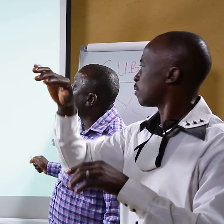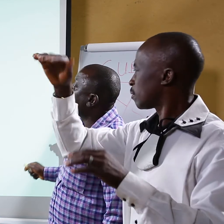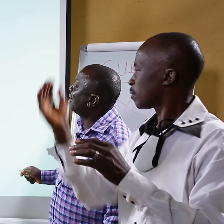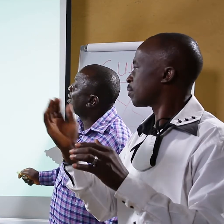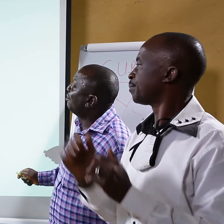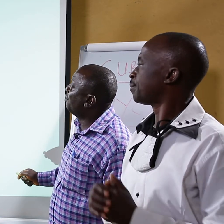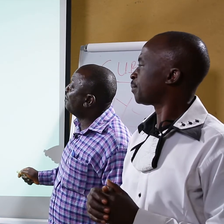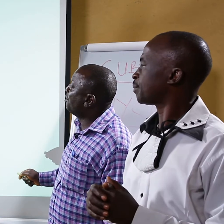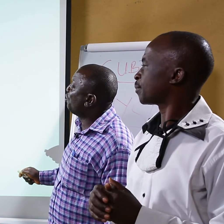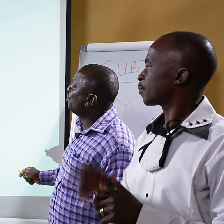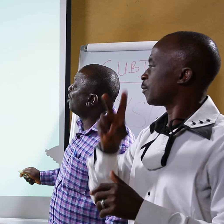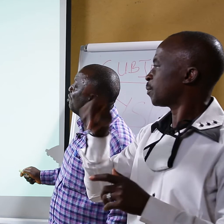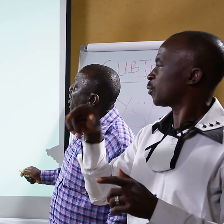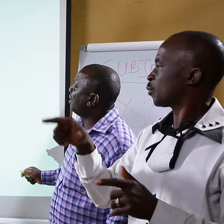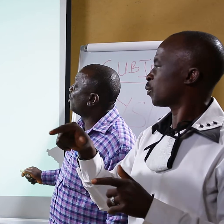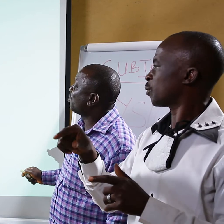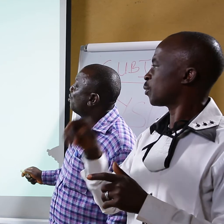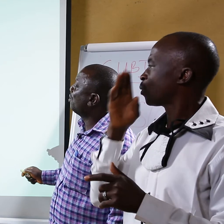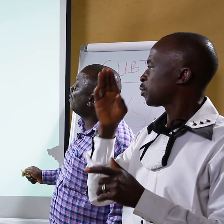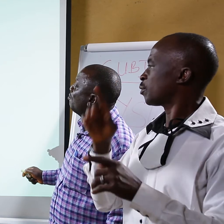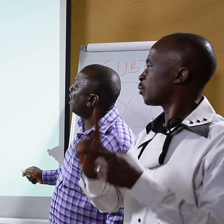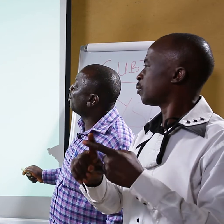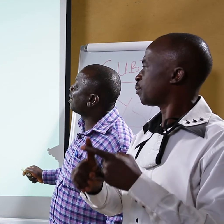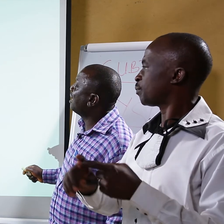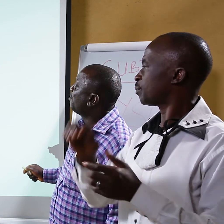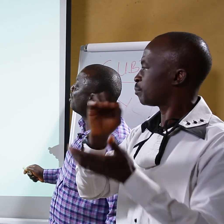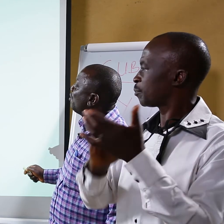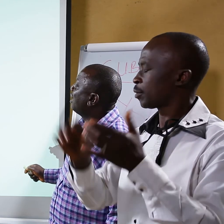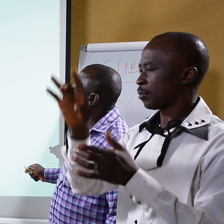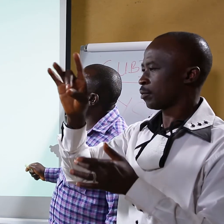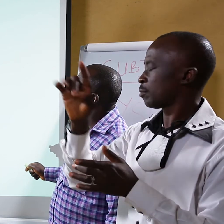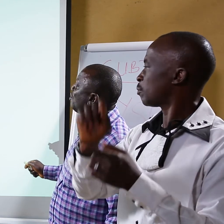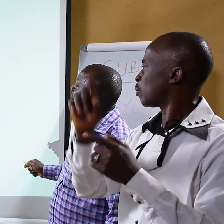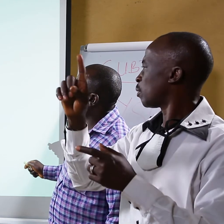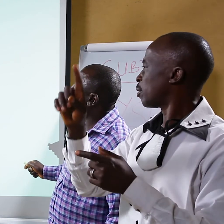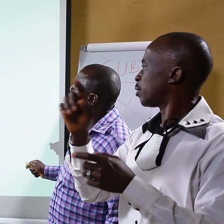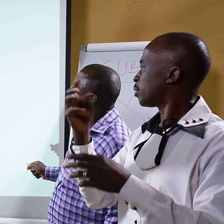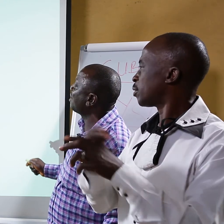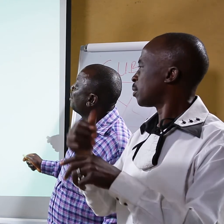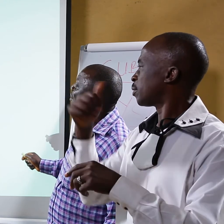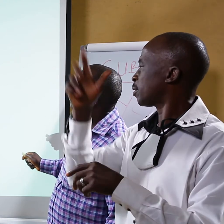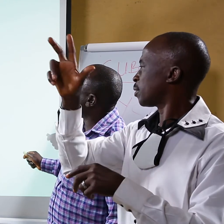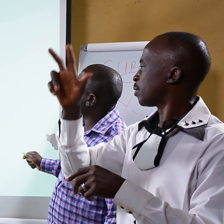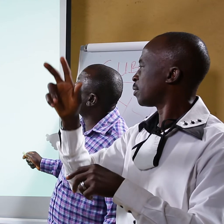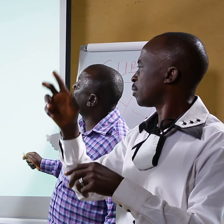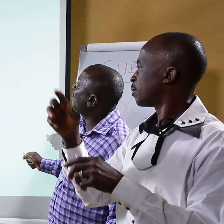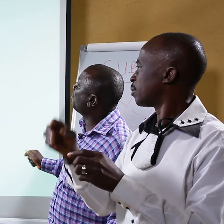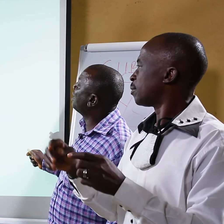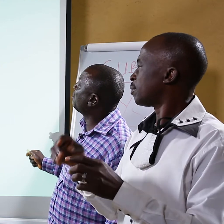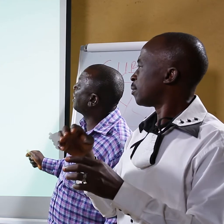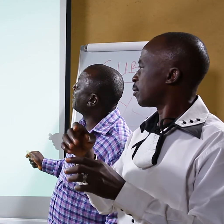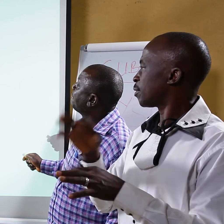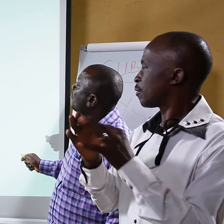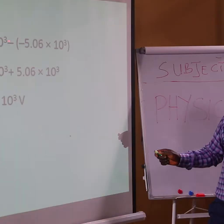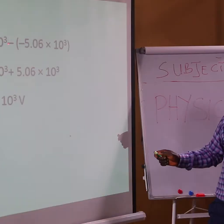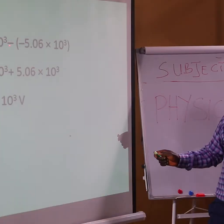3. Vpq now will be equals to minus 8.1 times 10 to power 3 plus, because if we open